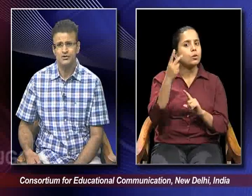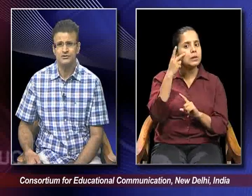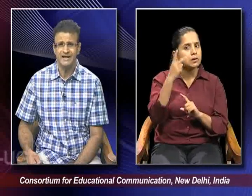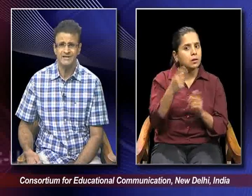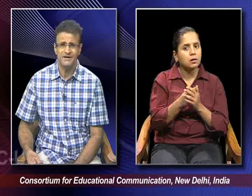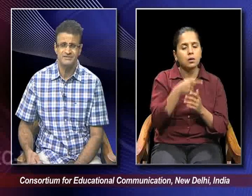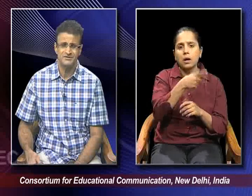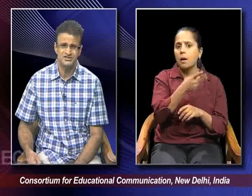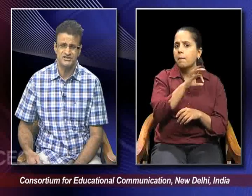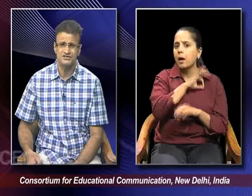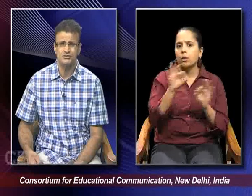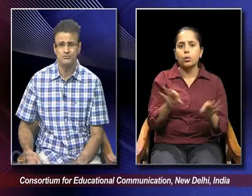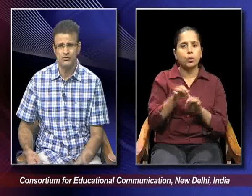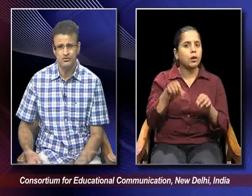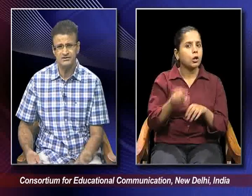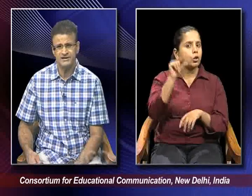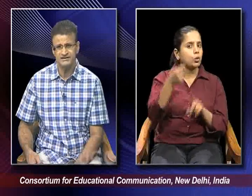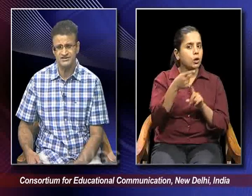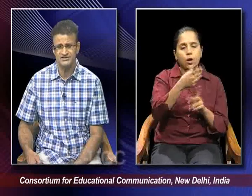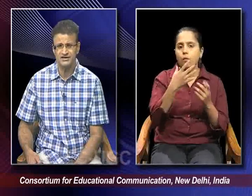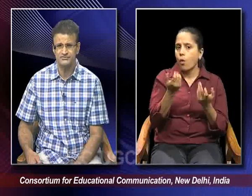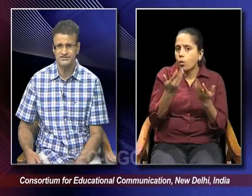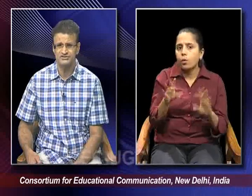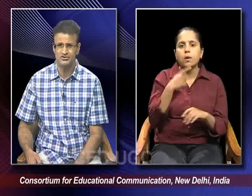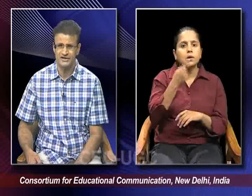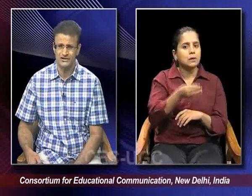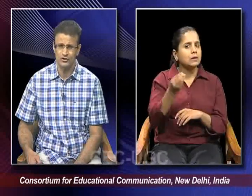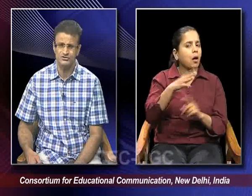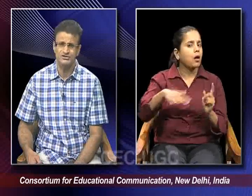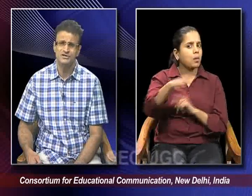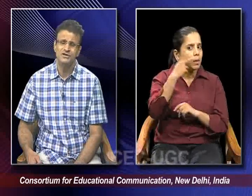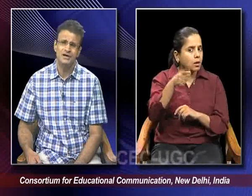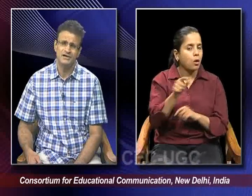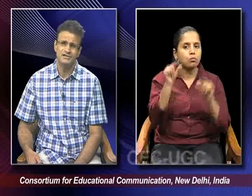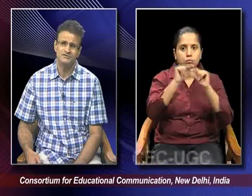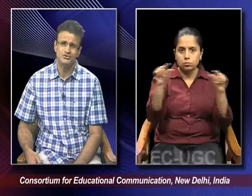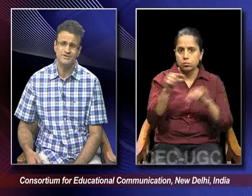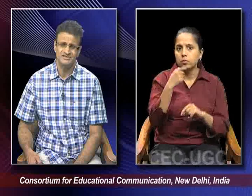were not liked by the British. They did not want that such kind of scenes or dialogues